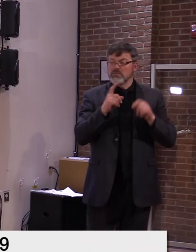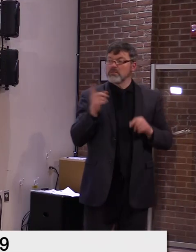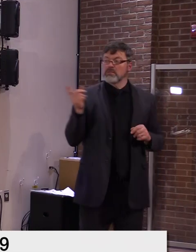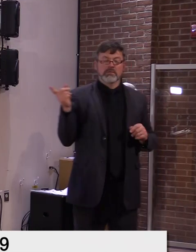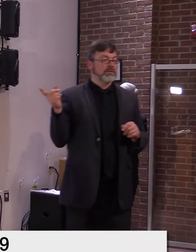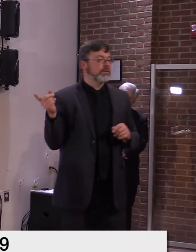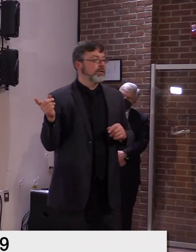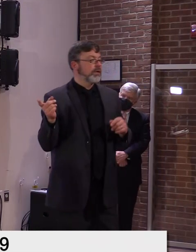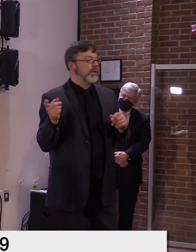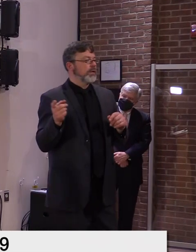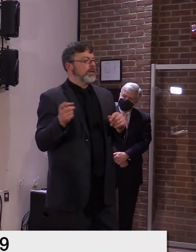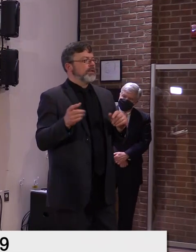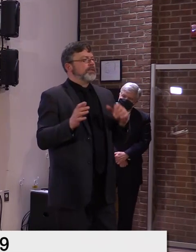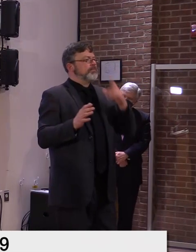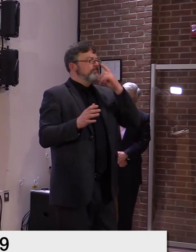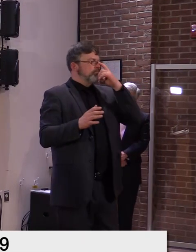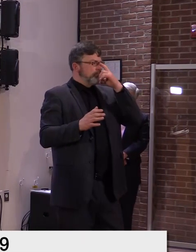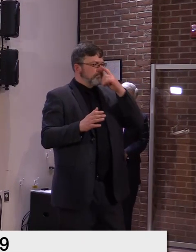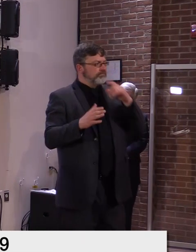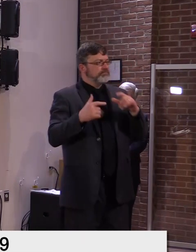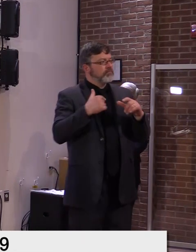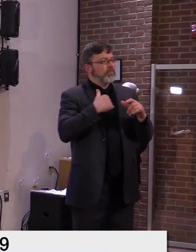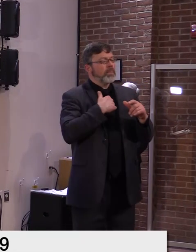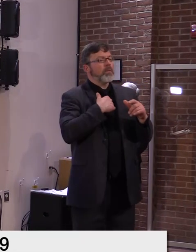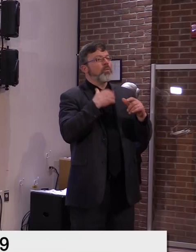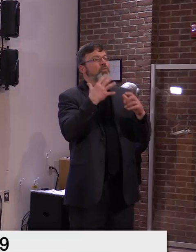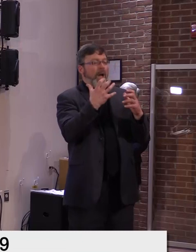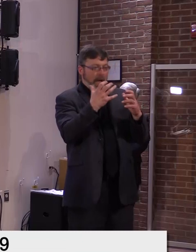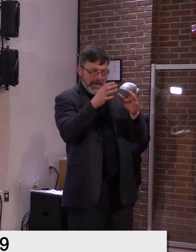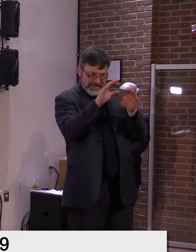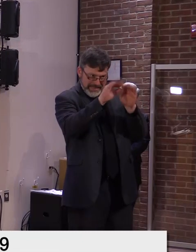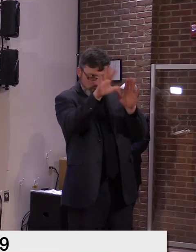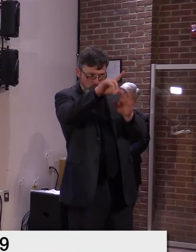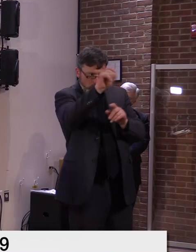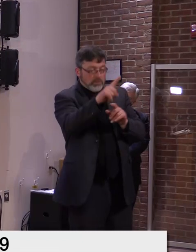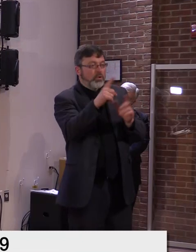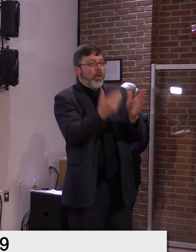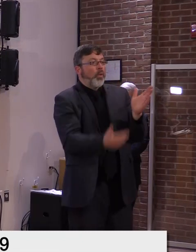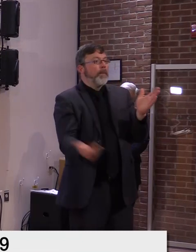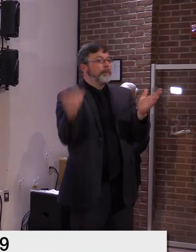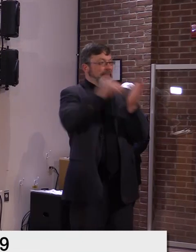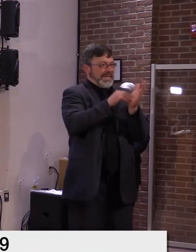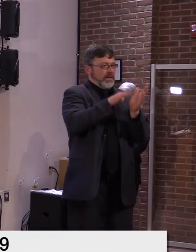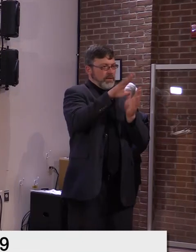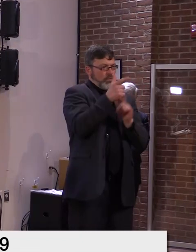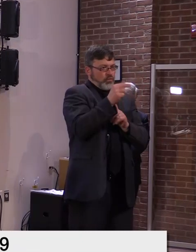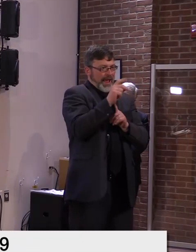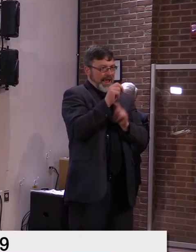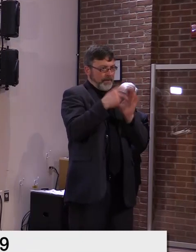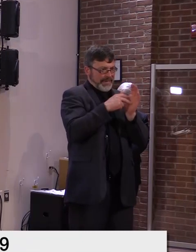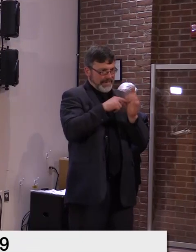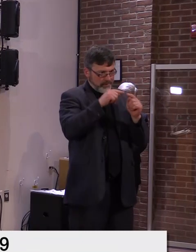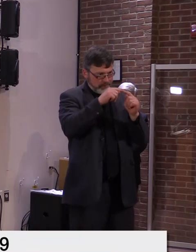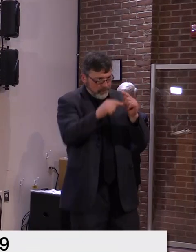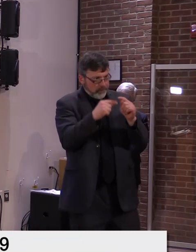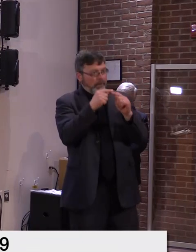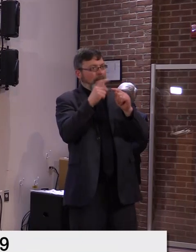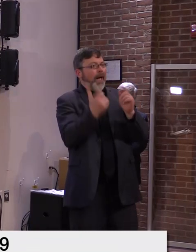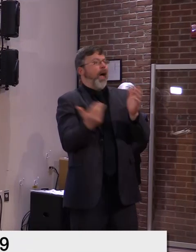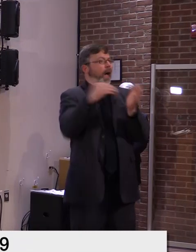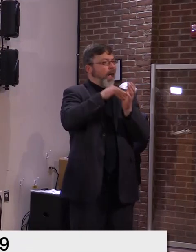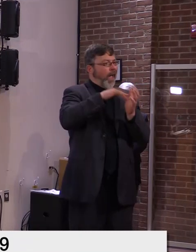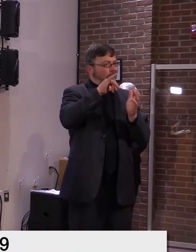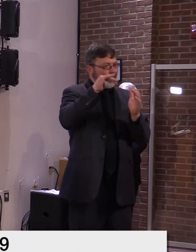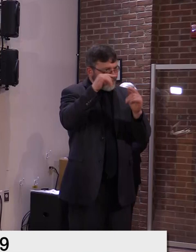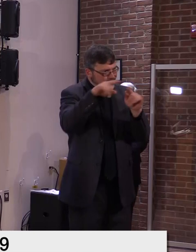how that'll be? Yeah, that's also a great question, and it's certainly something that is on our mind. So